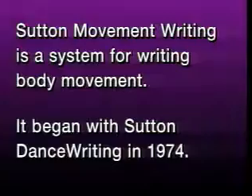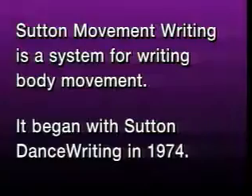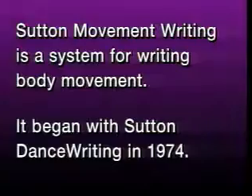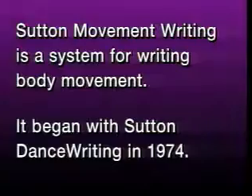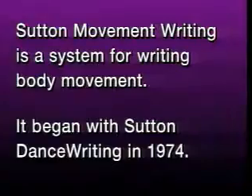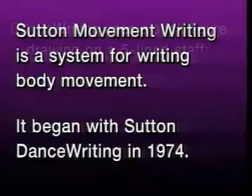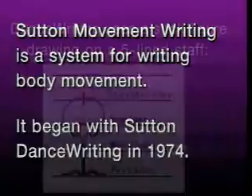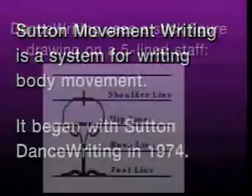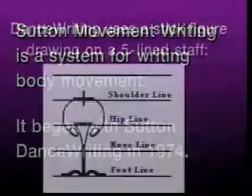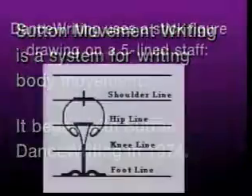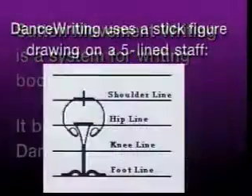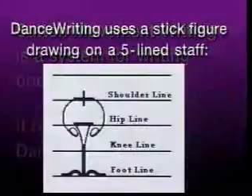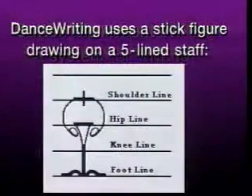in 1974.